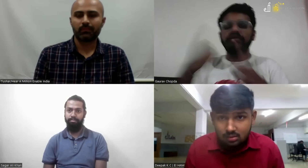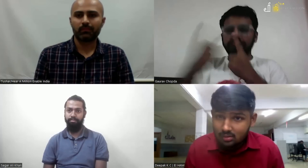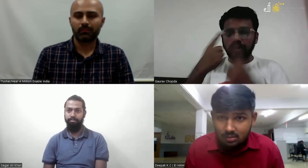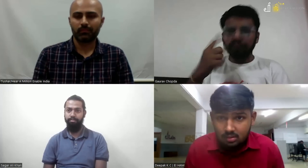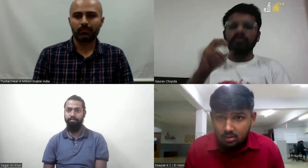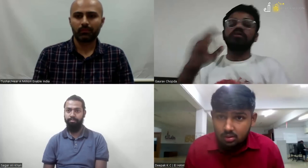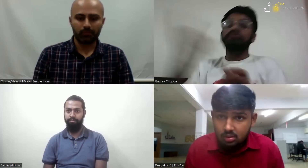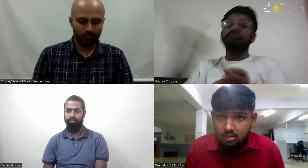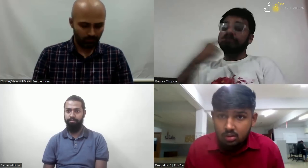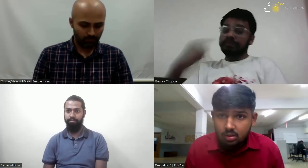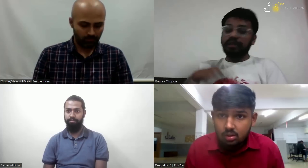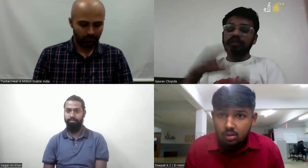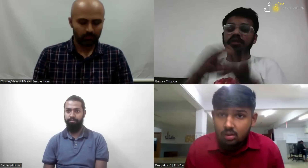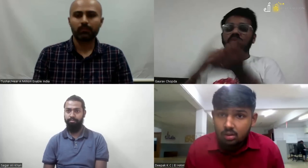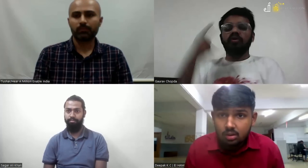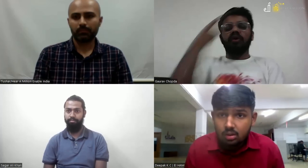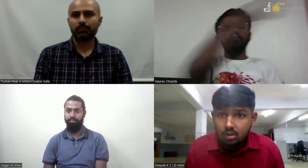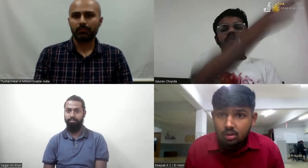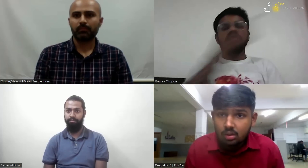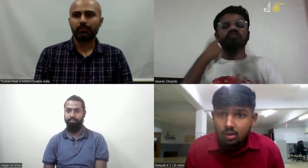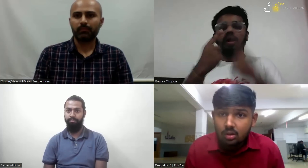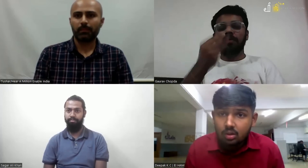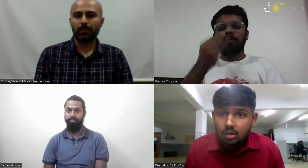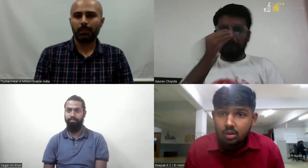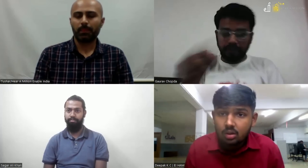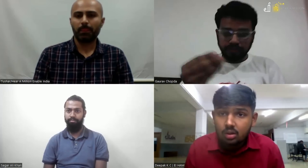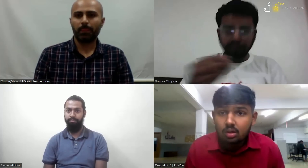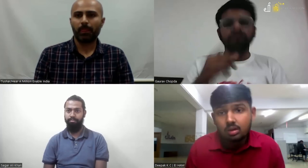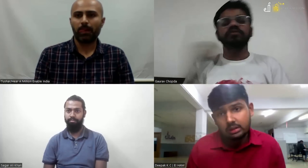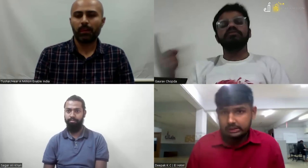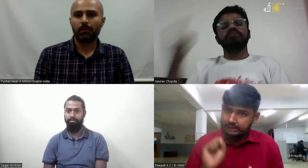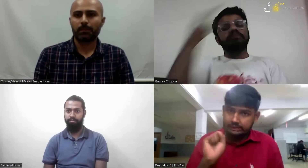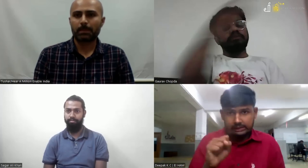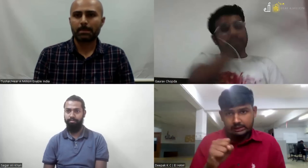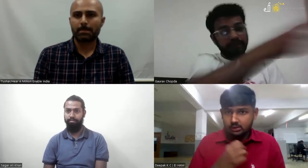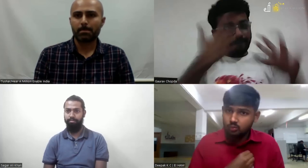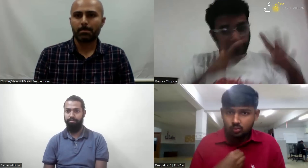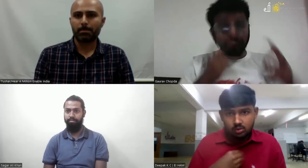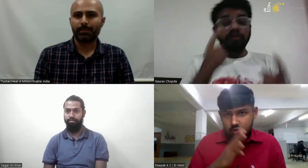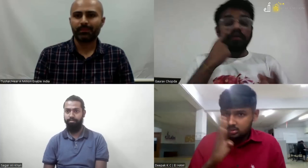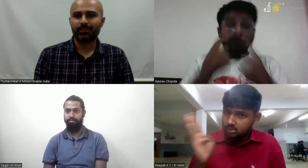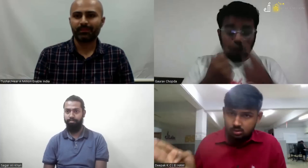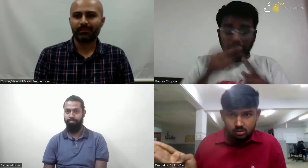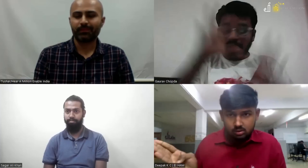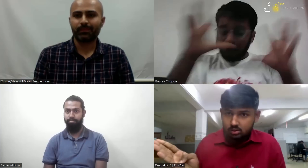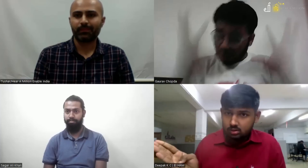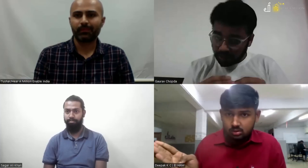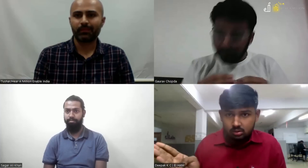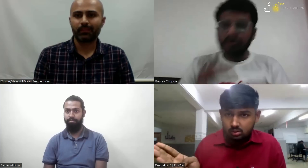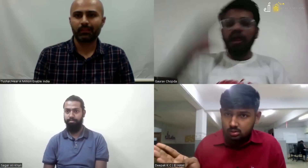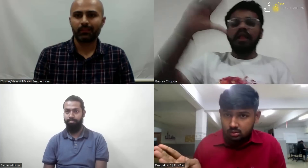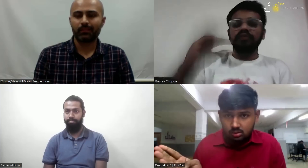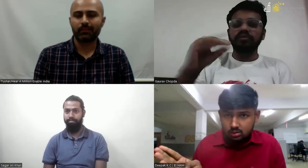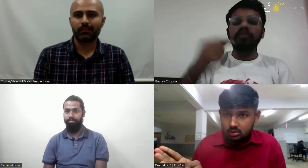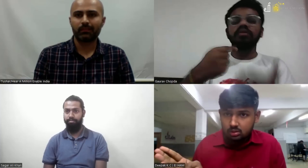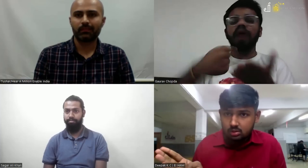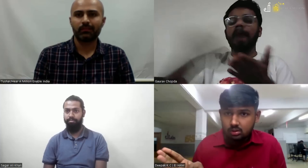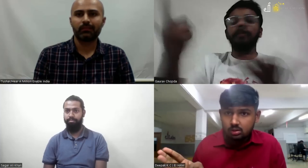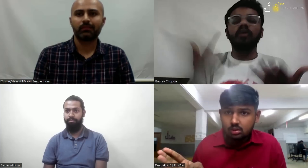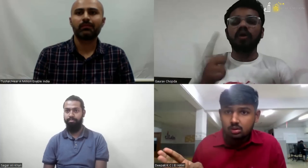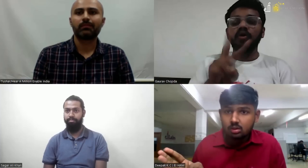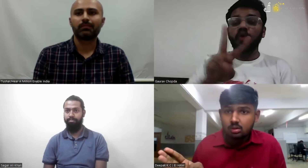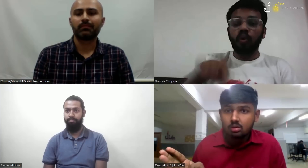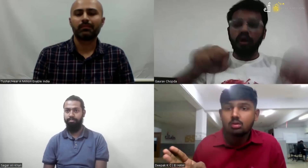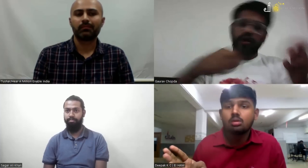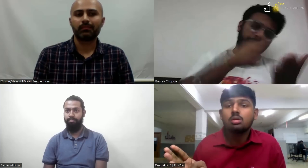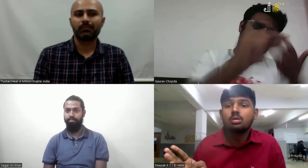So they asked me for the different eye tests. They told me that you need to go to the doctor. They told me, so I went to the doctor. Everything